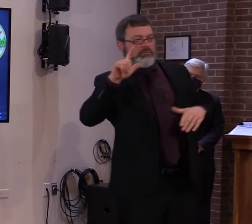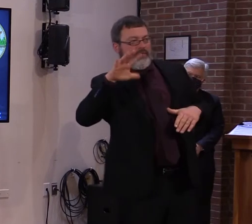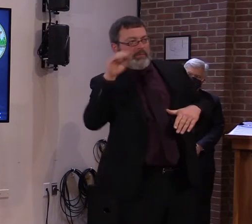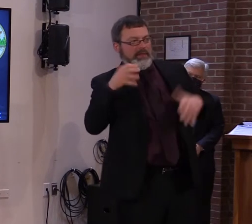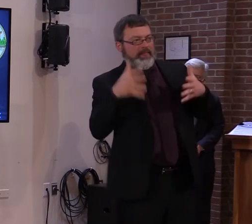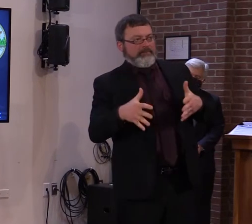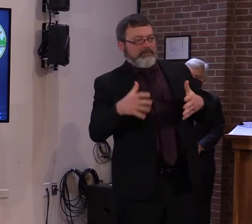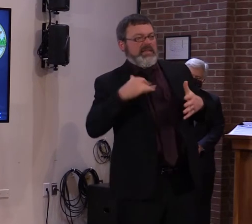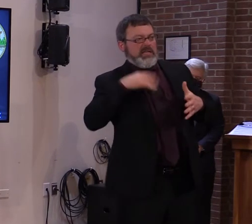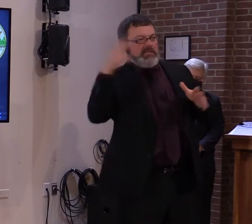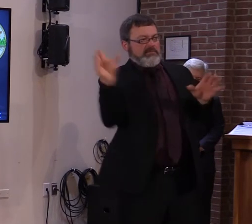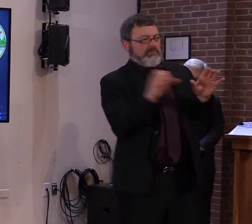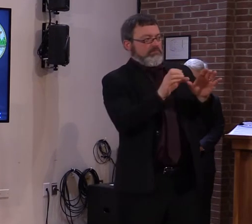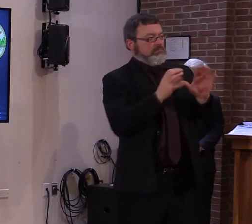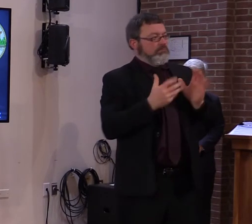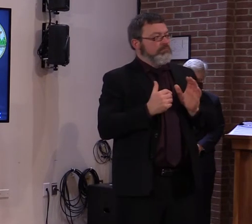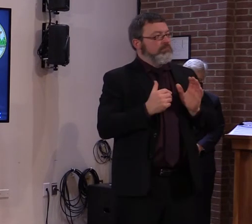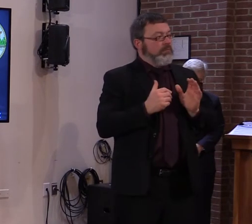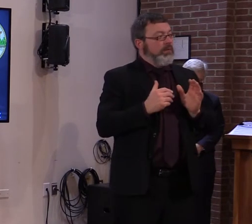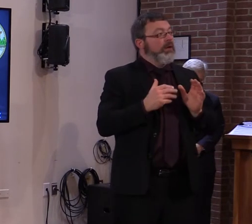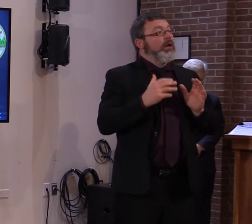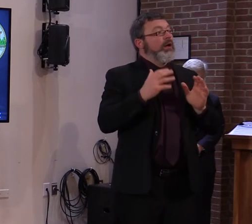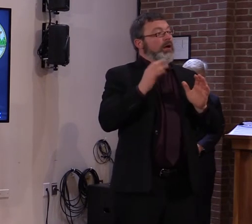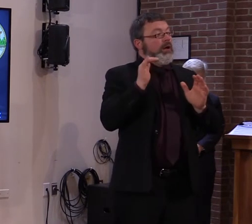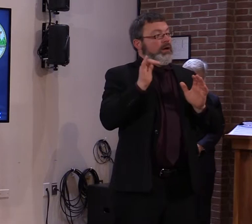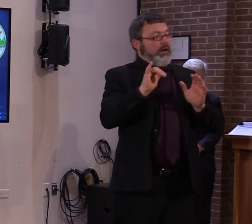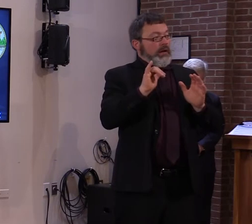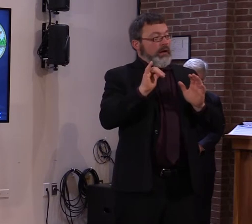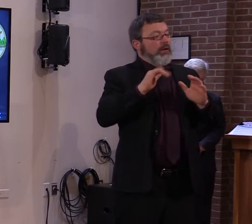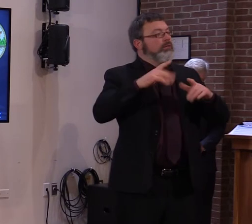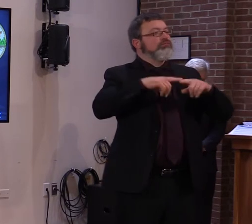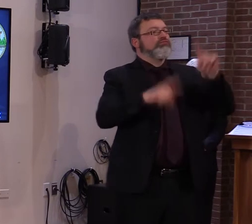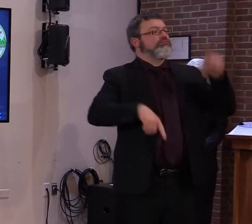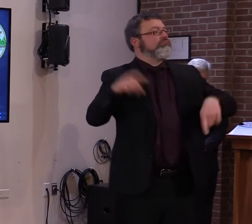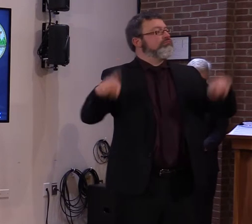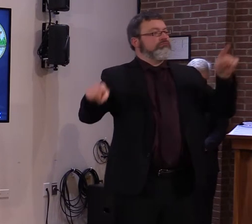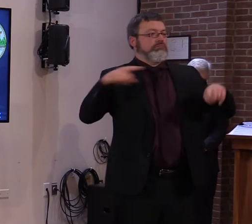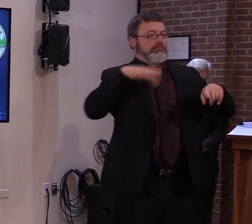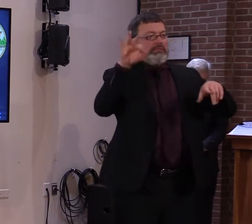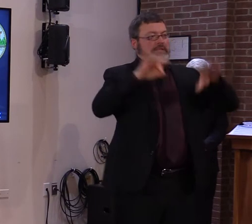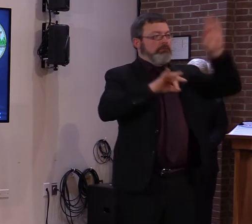insight every week into the prevalence of the virus across the state.